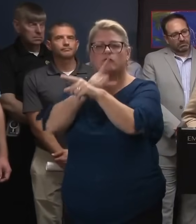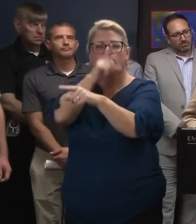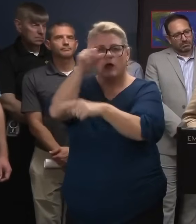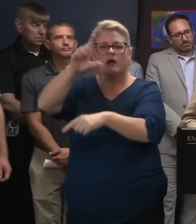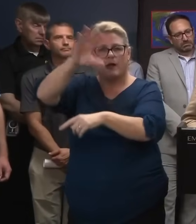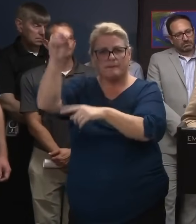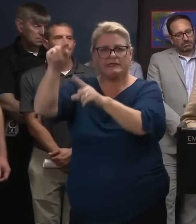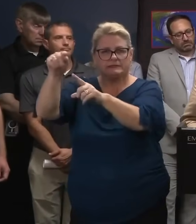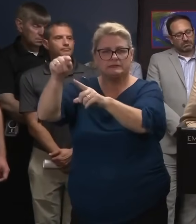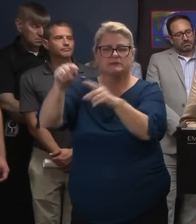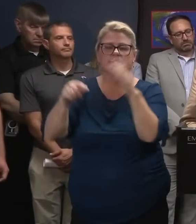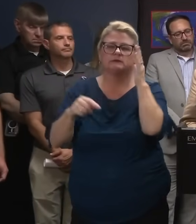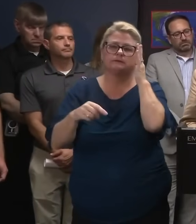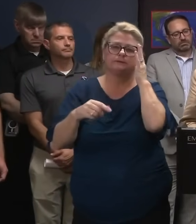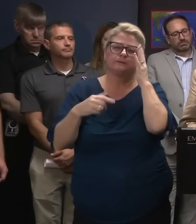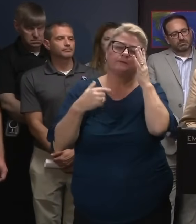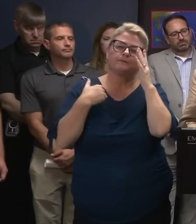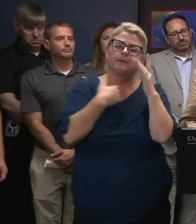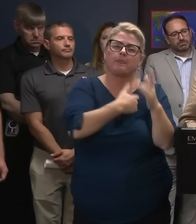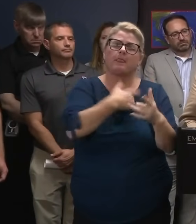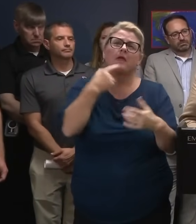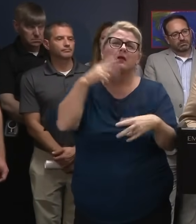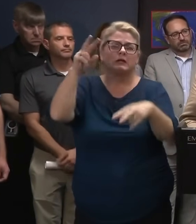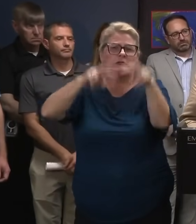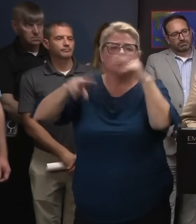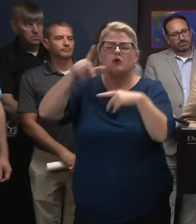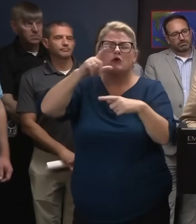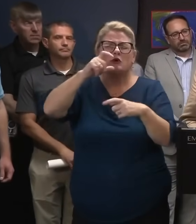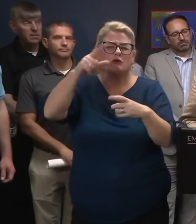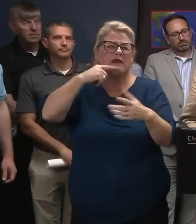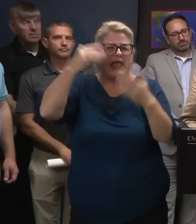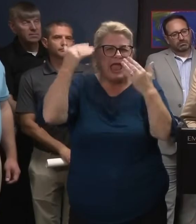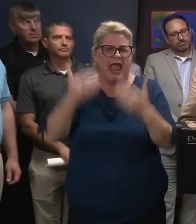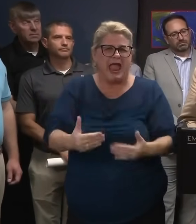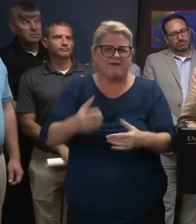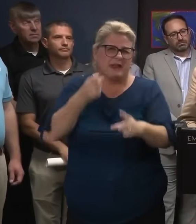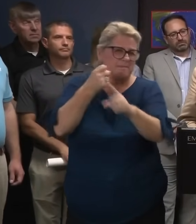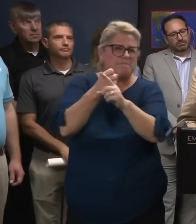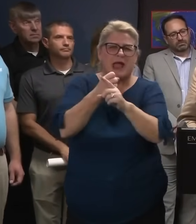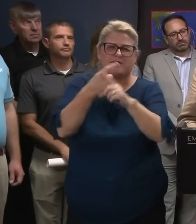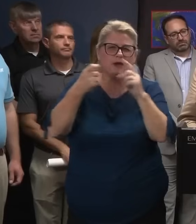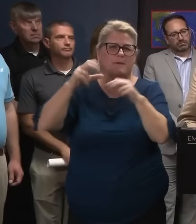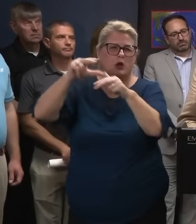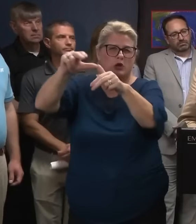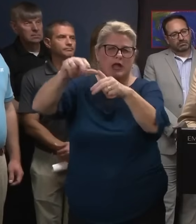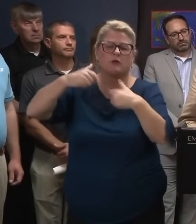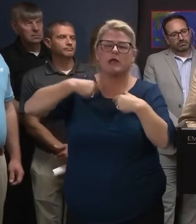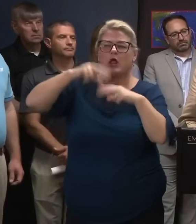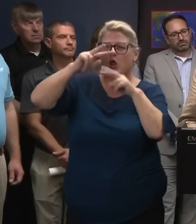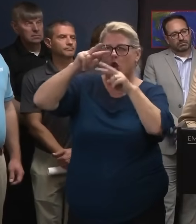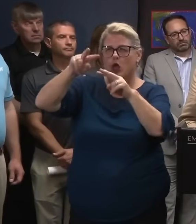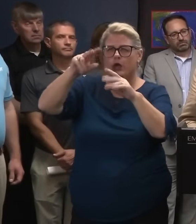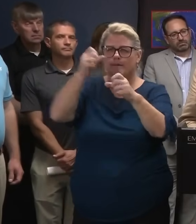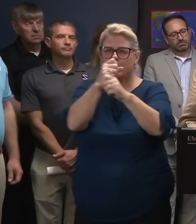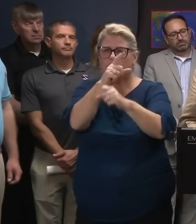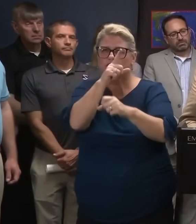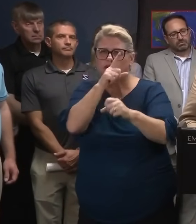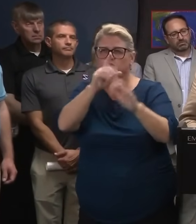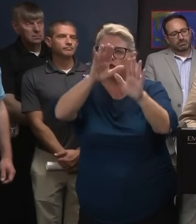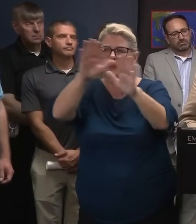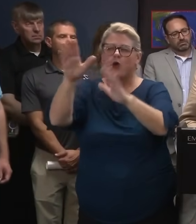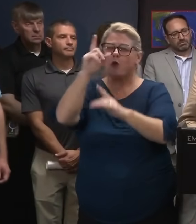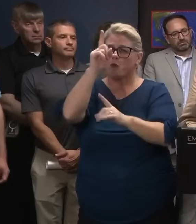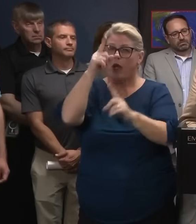wastewater systems across the state, especially those in the heavily impacted areas, so that we can monitor their status. And one